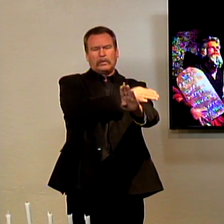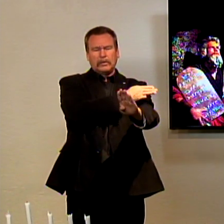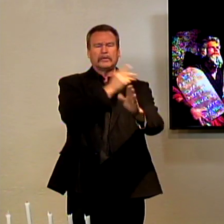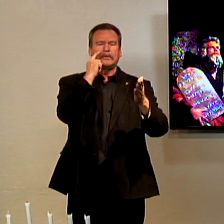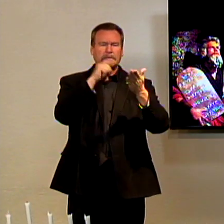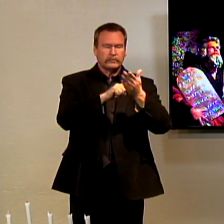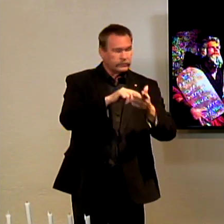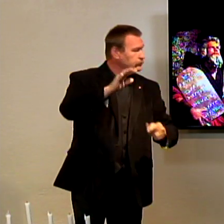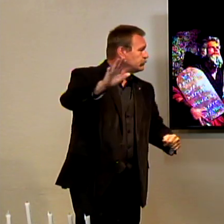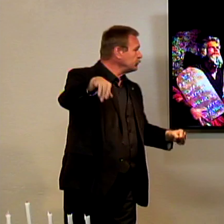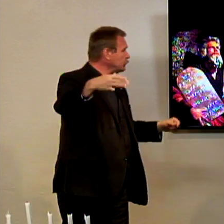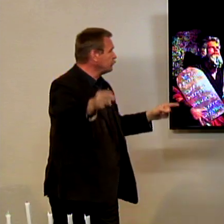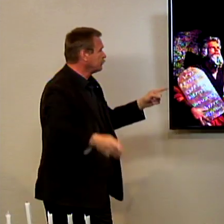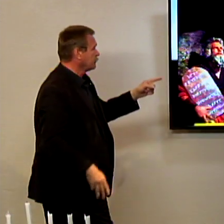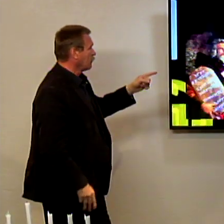All of this had been written down